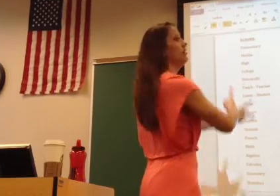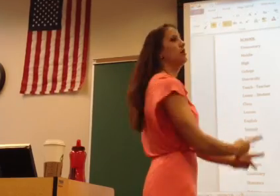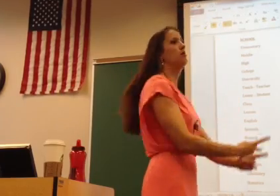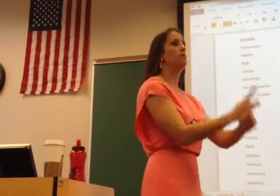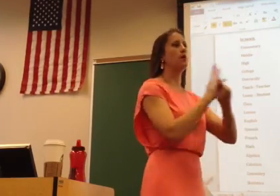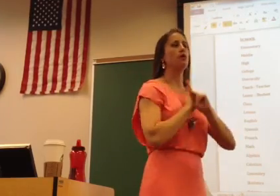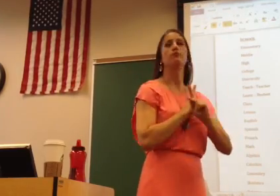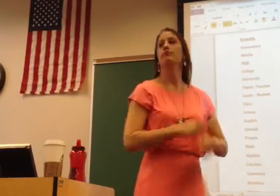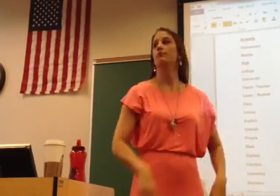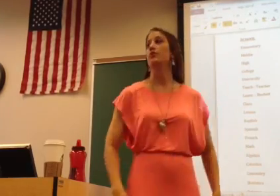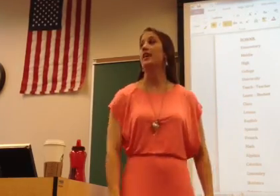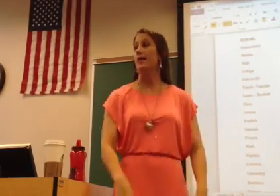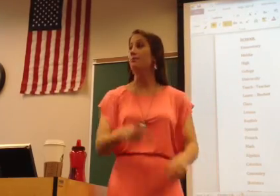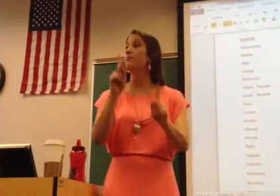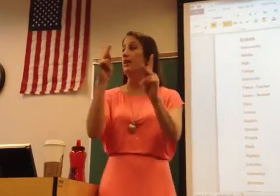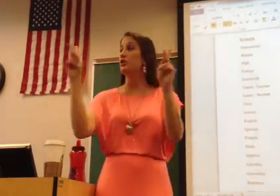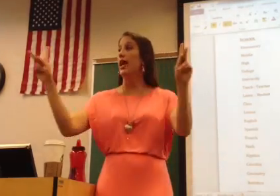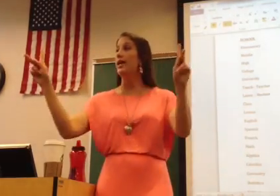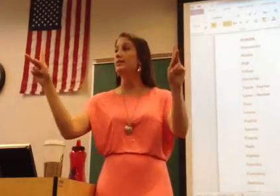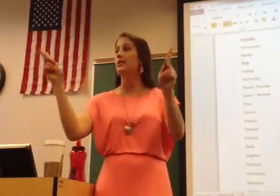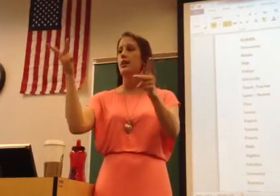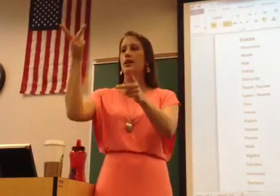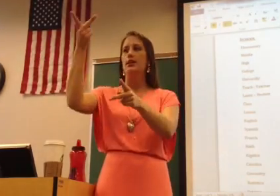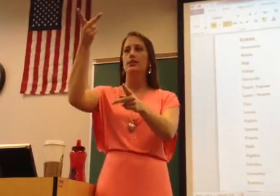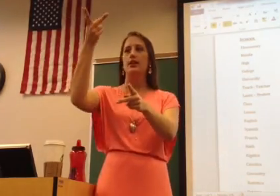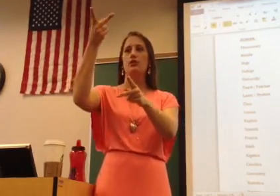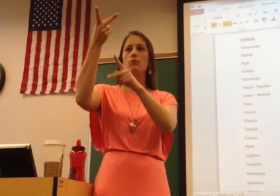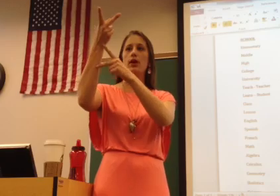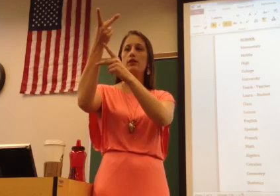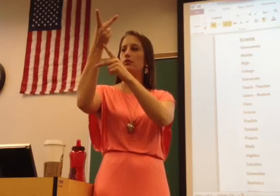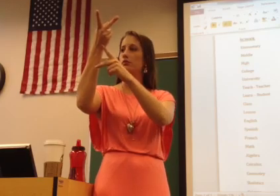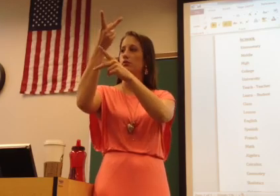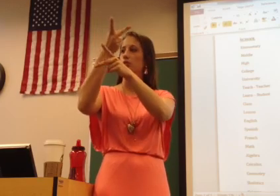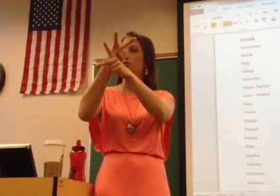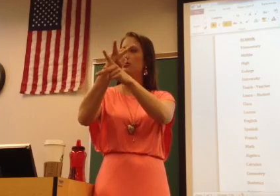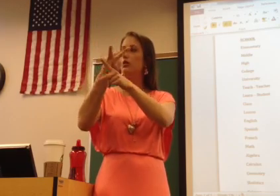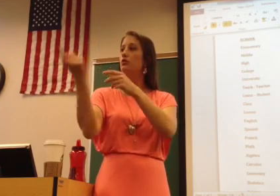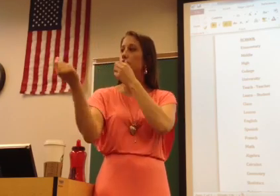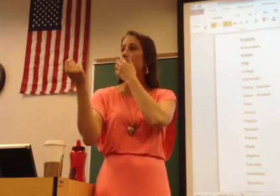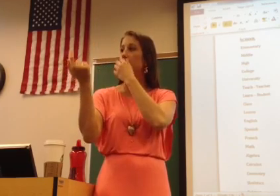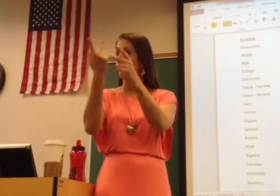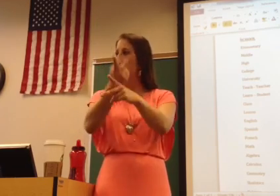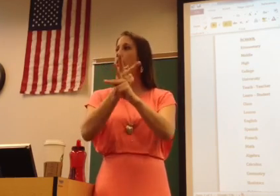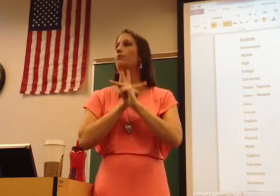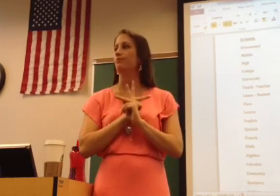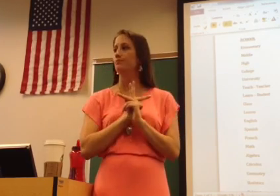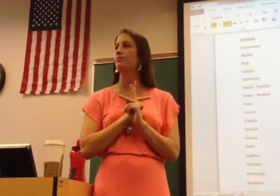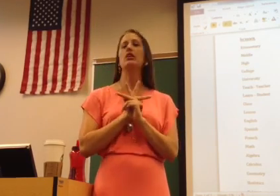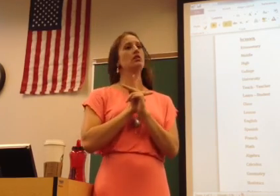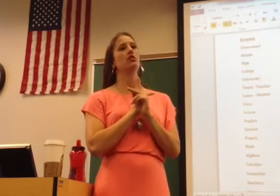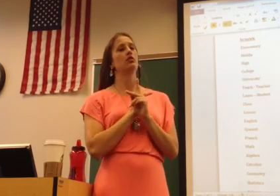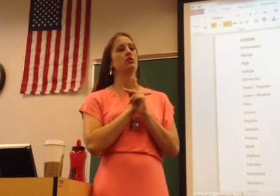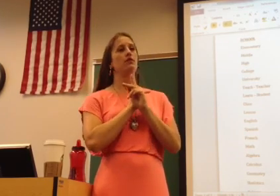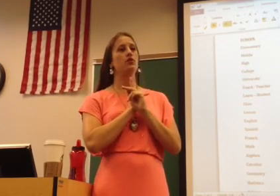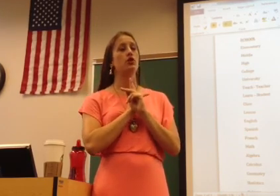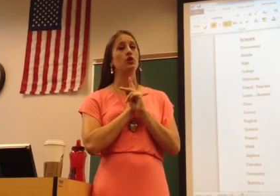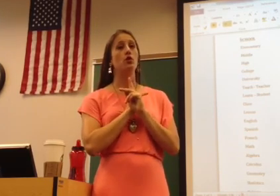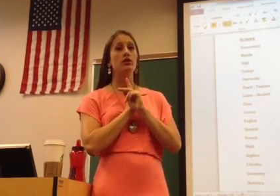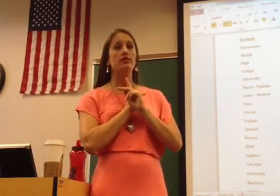Like K. With a K. Make your Ks. Set your right. Yeah, you're doing it. Borrow. If you're going to loan it to